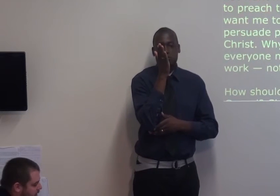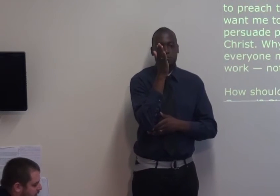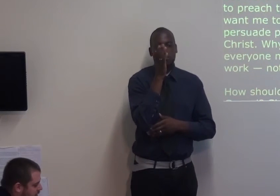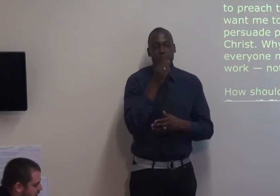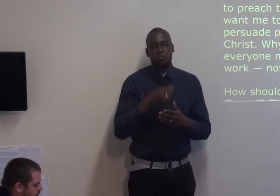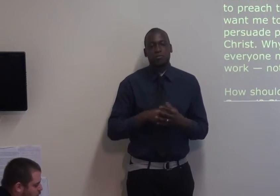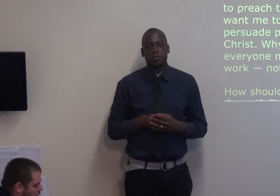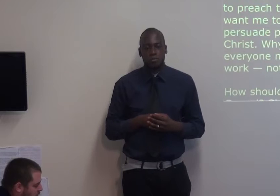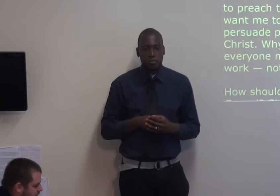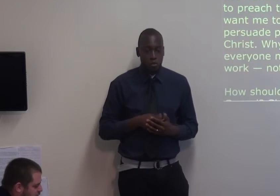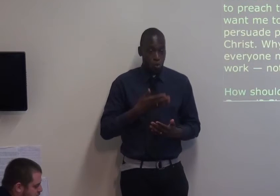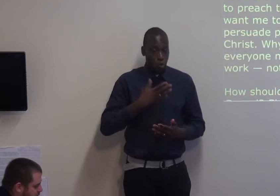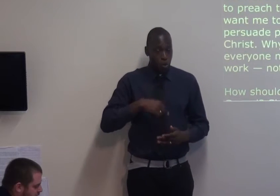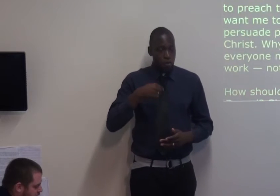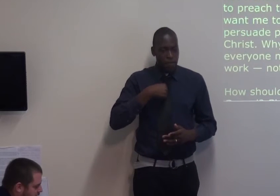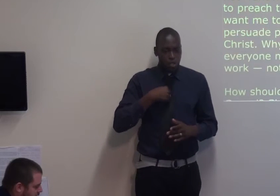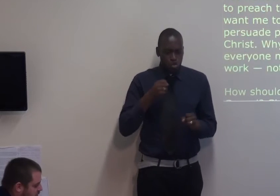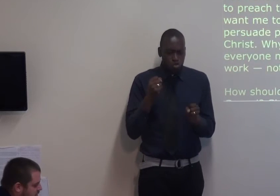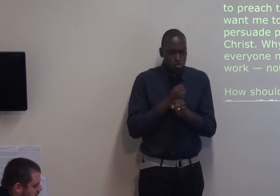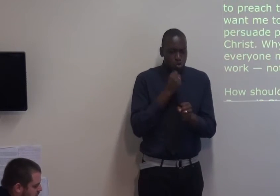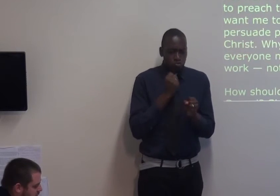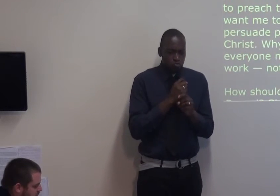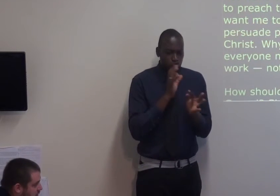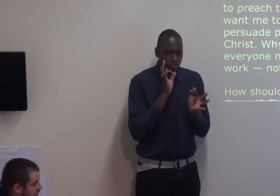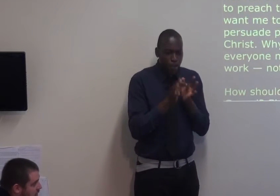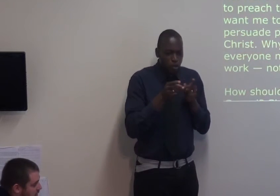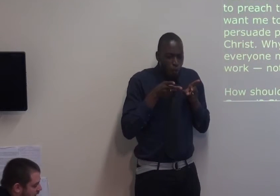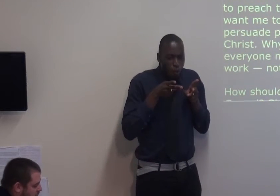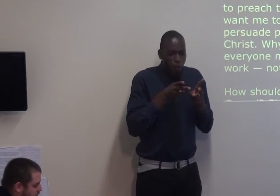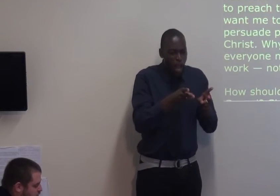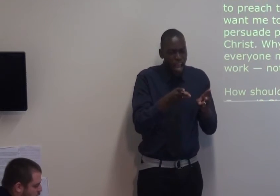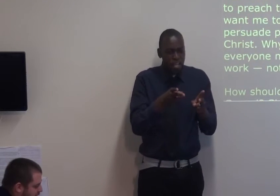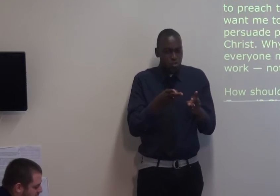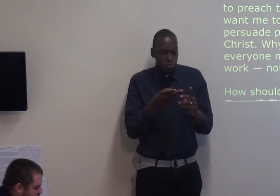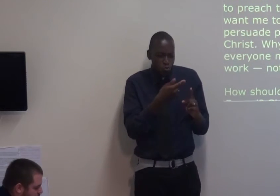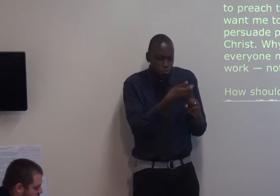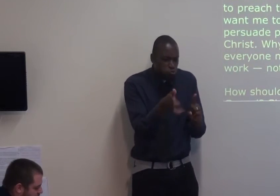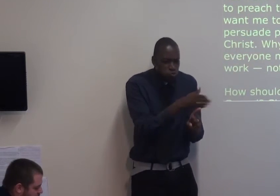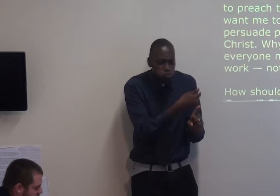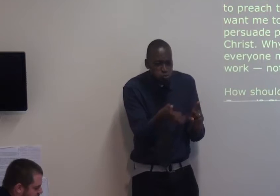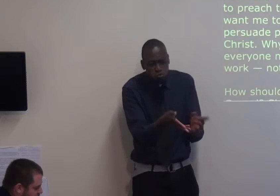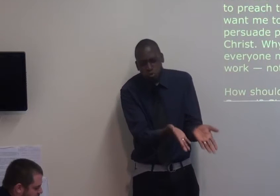He does not want me to do special things and persuade people to follow Jesus Christ.